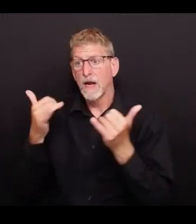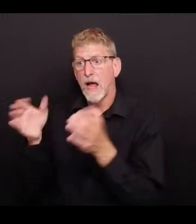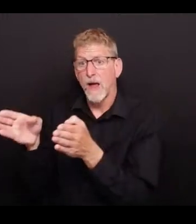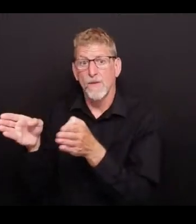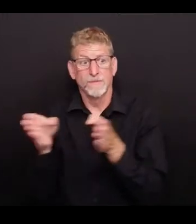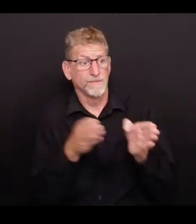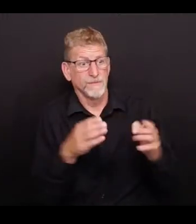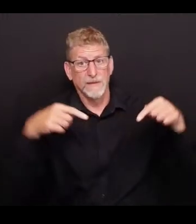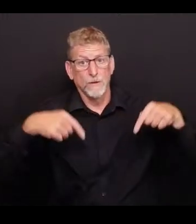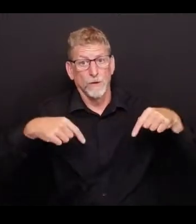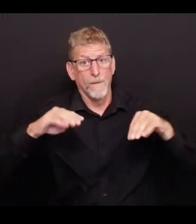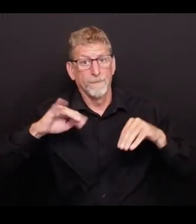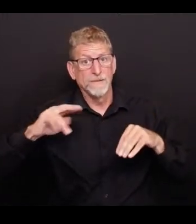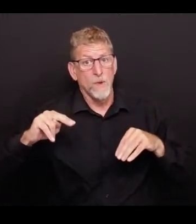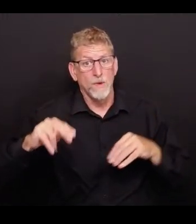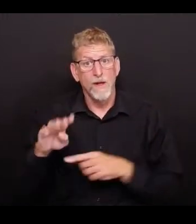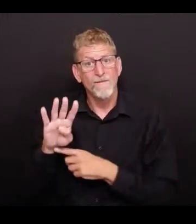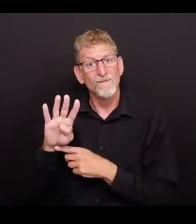we reported